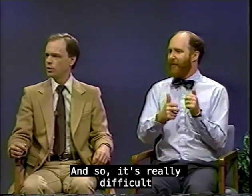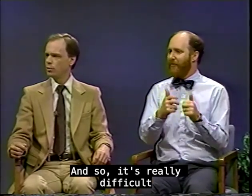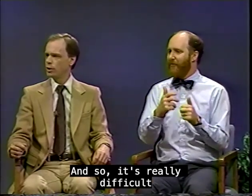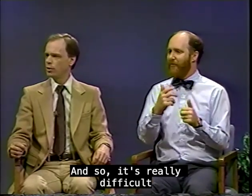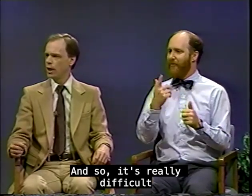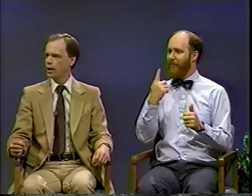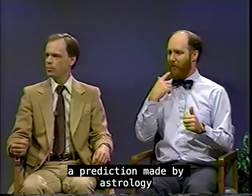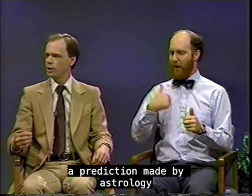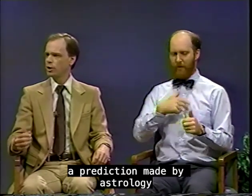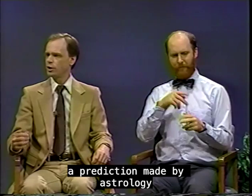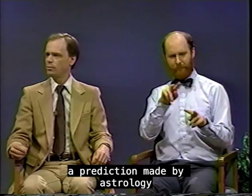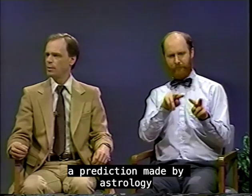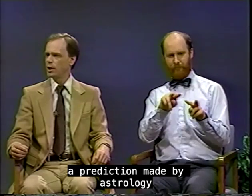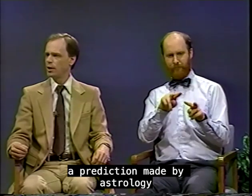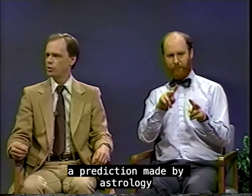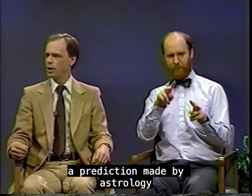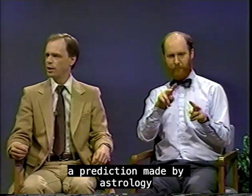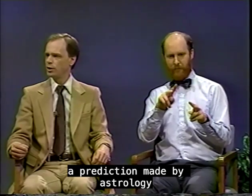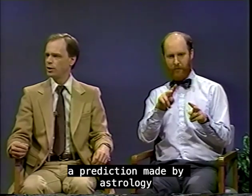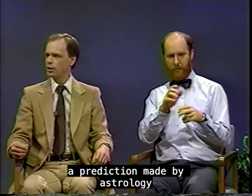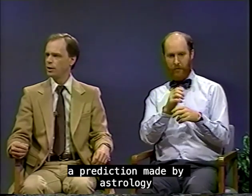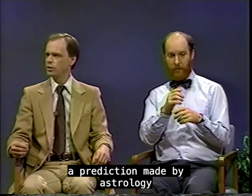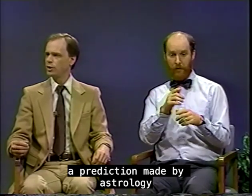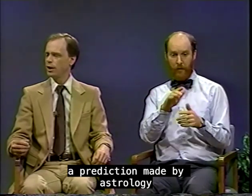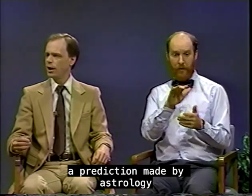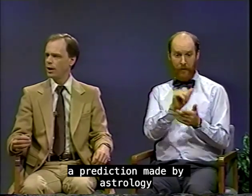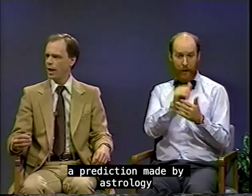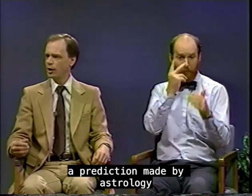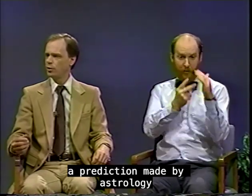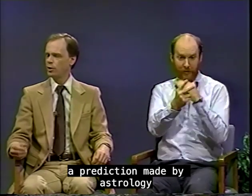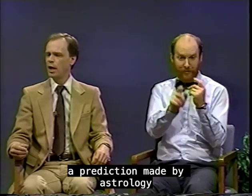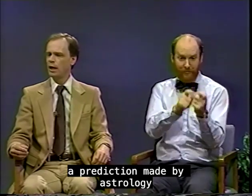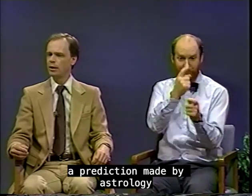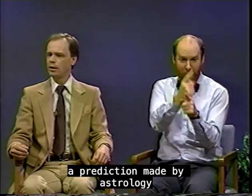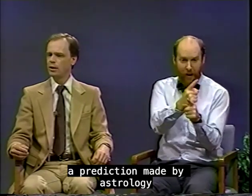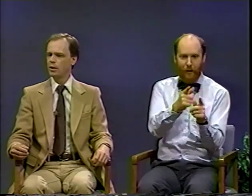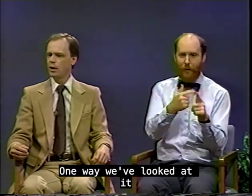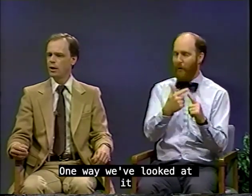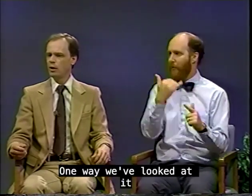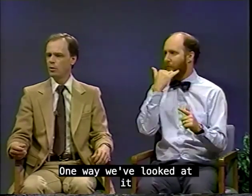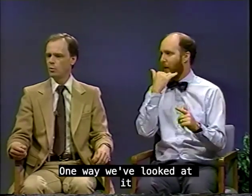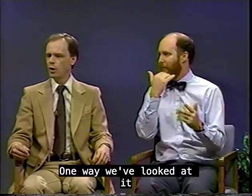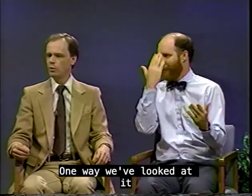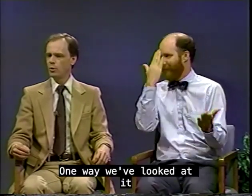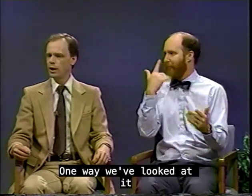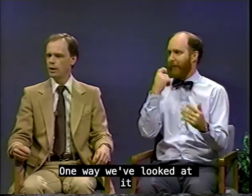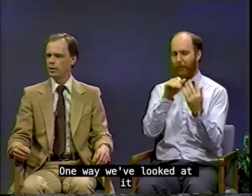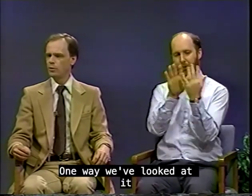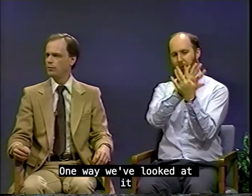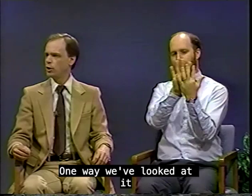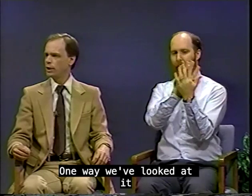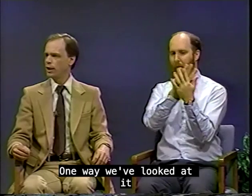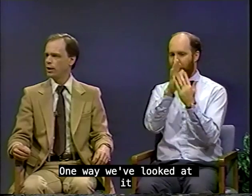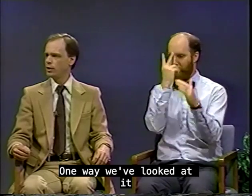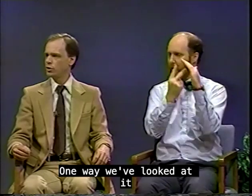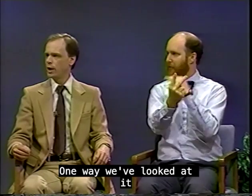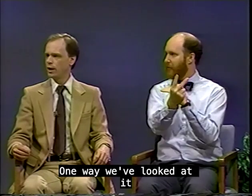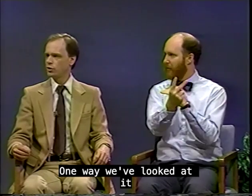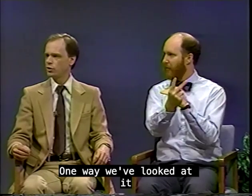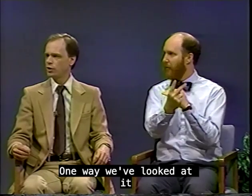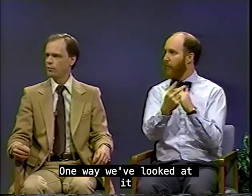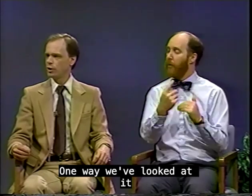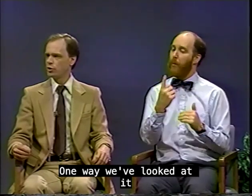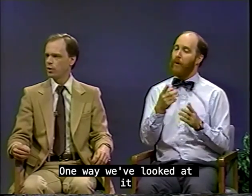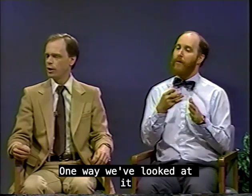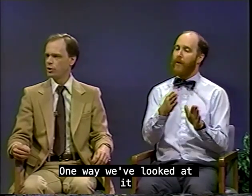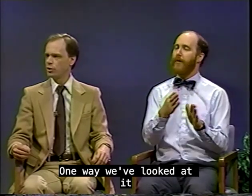judge whether or not a prediction made by astrology is accurate or not. One way we've looked at it is to